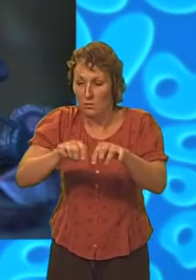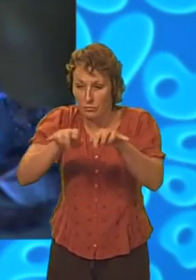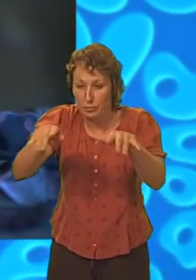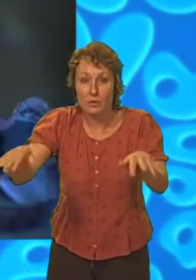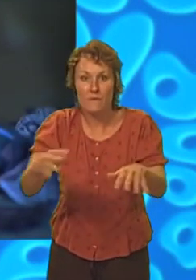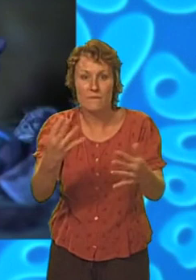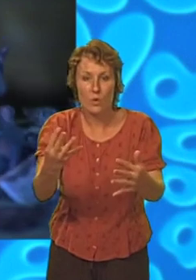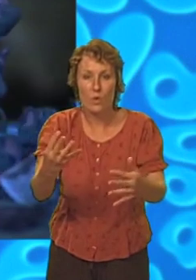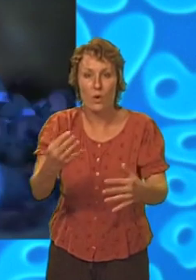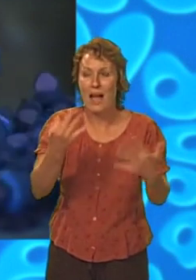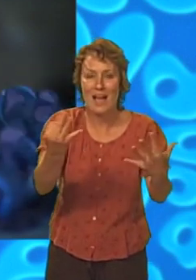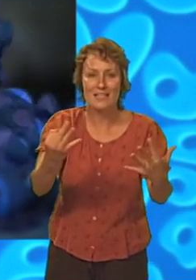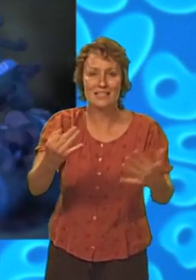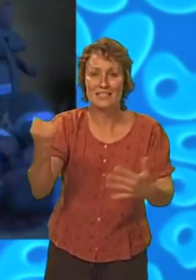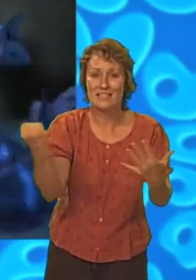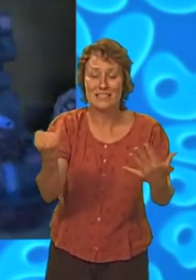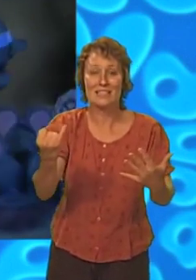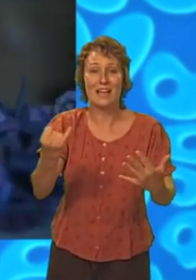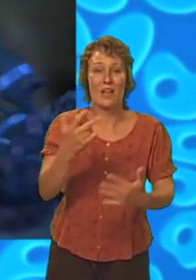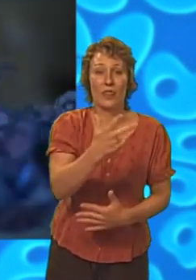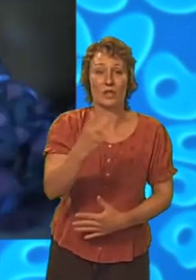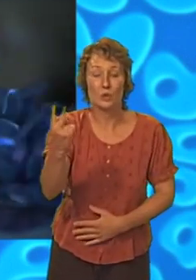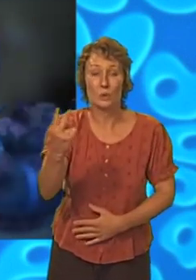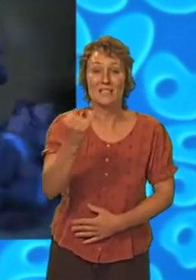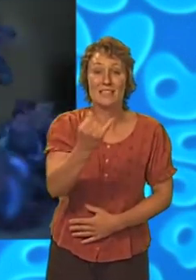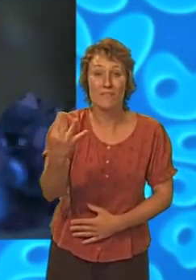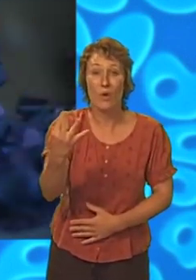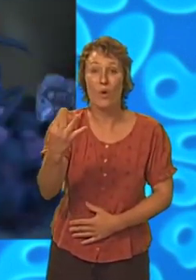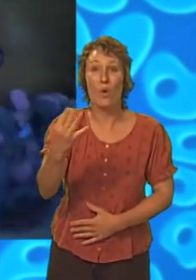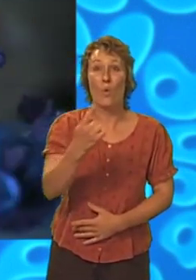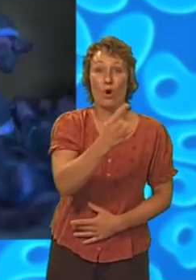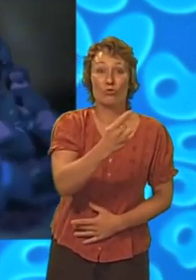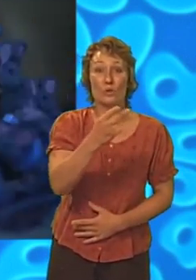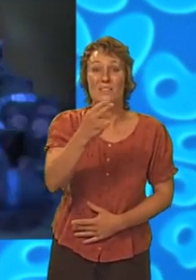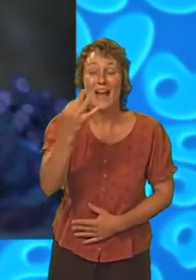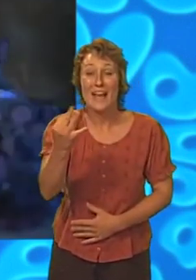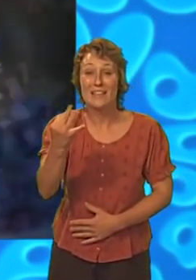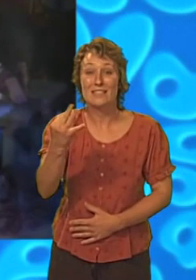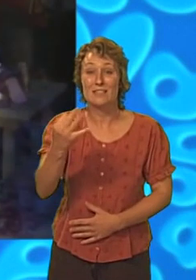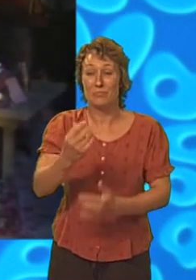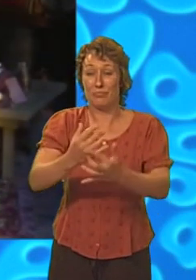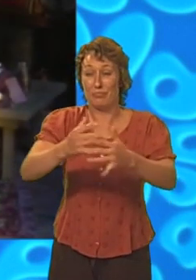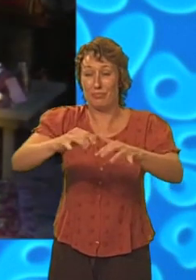eight, 16, 32, 64, 128.